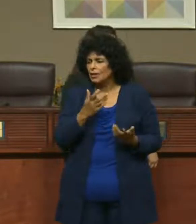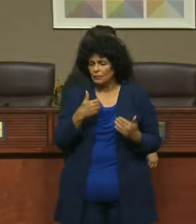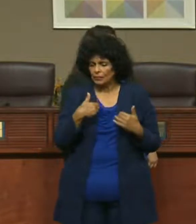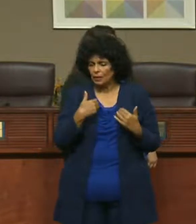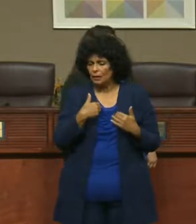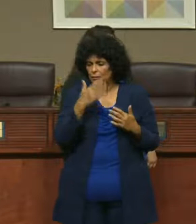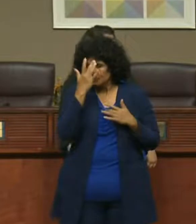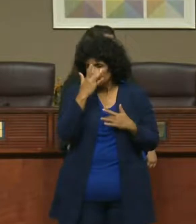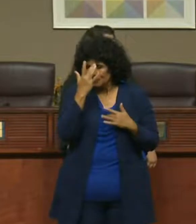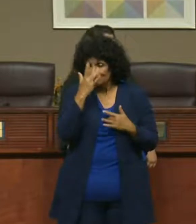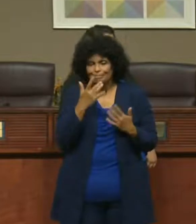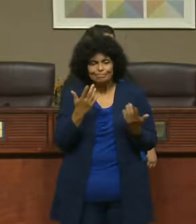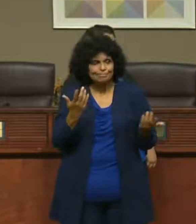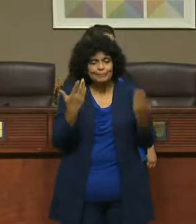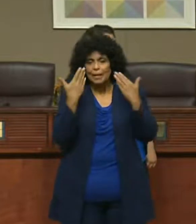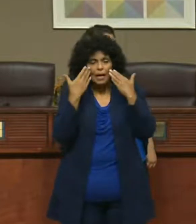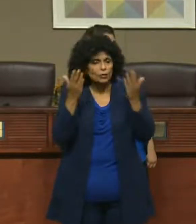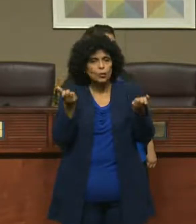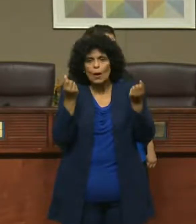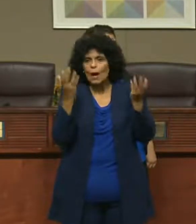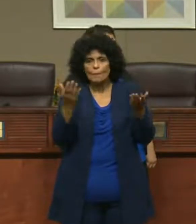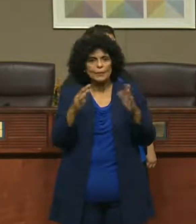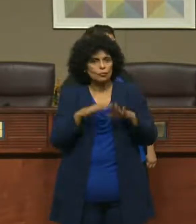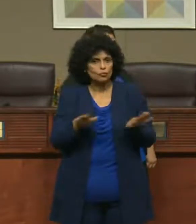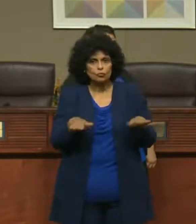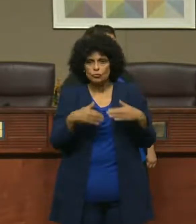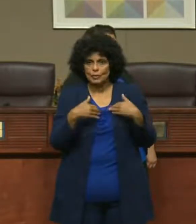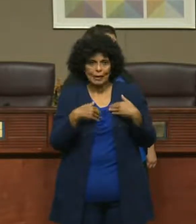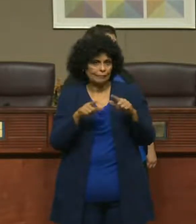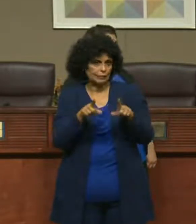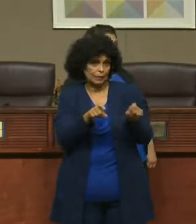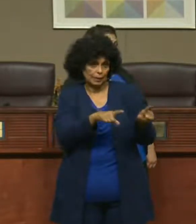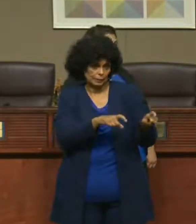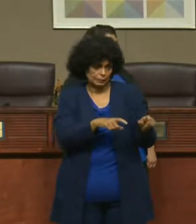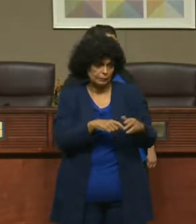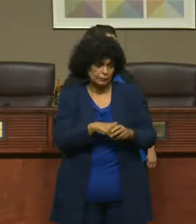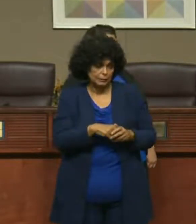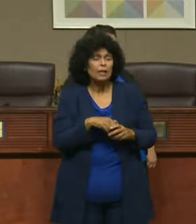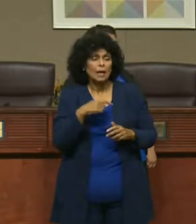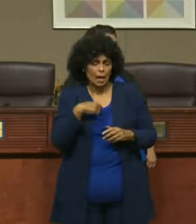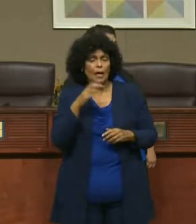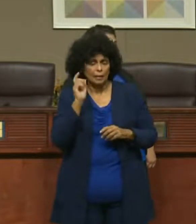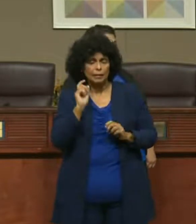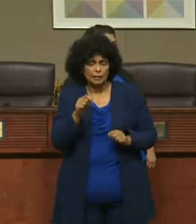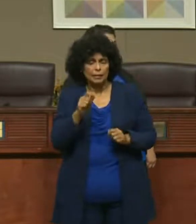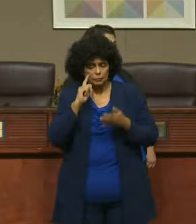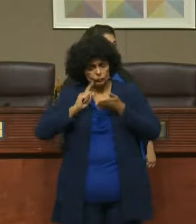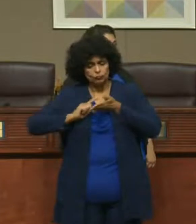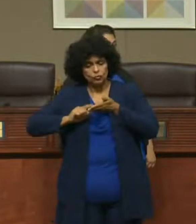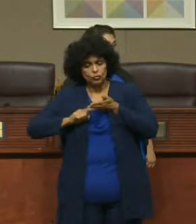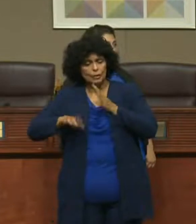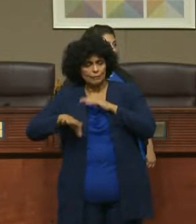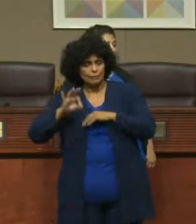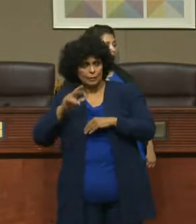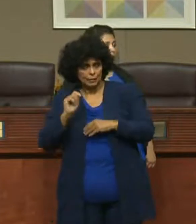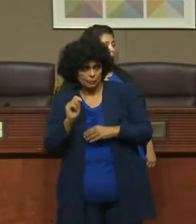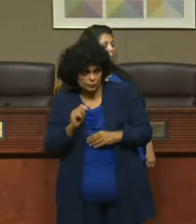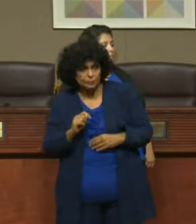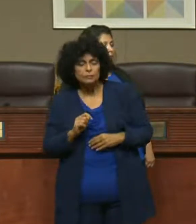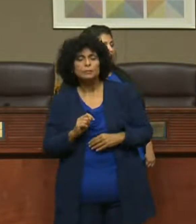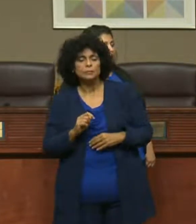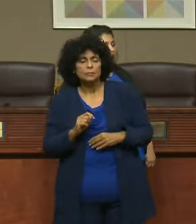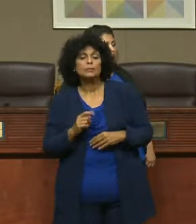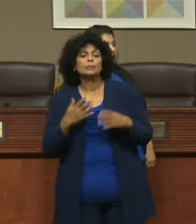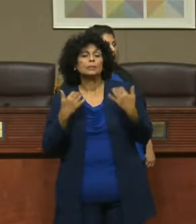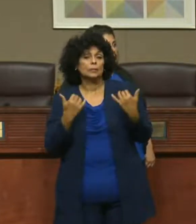don't know how many children have been tested. I can have that question answered later. With regard